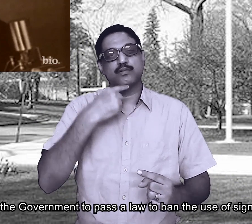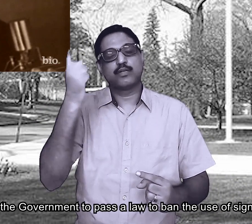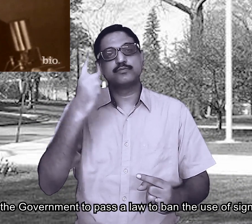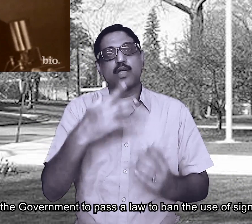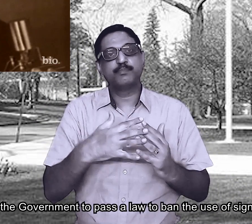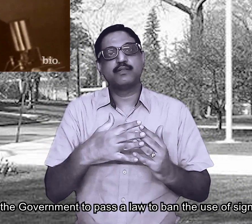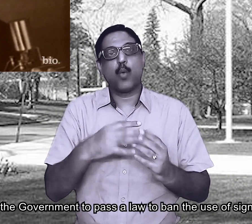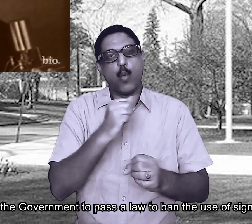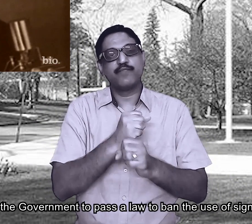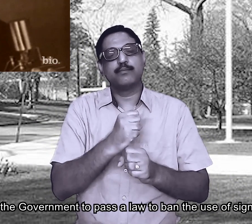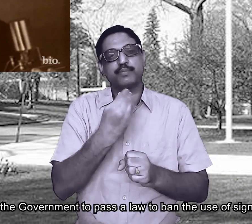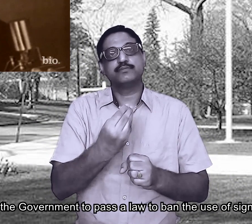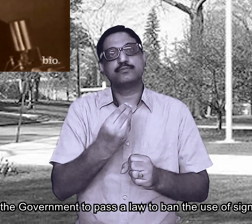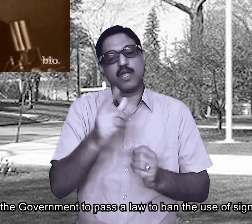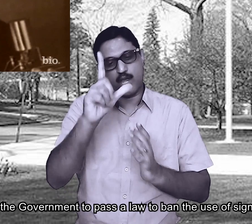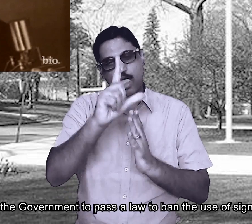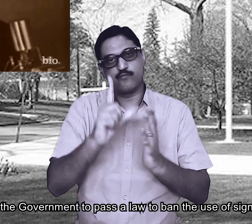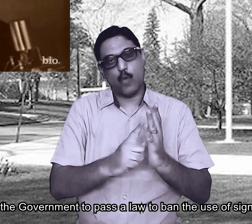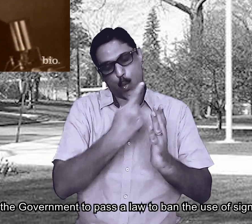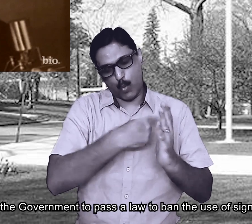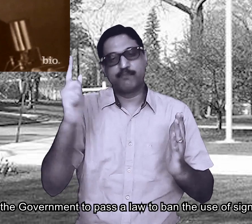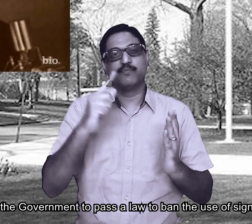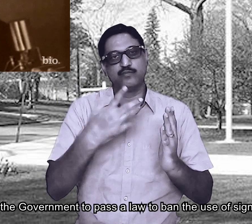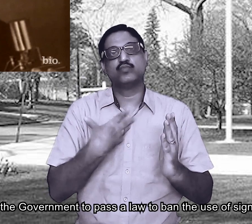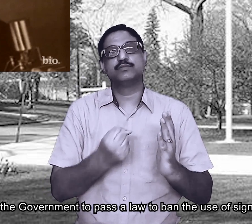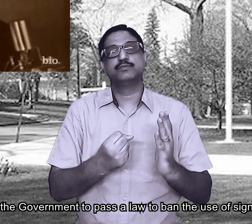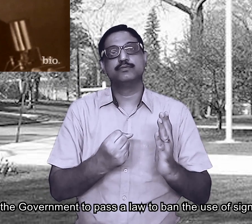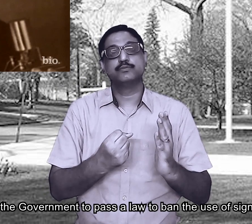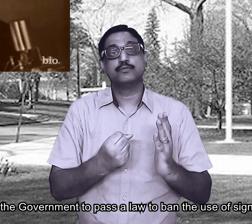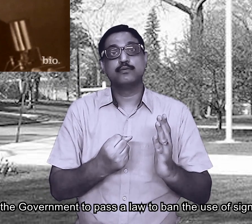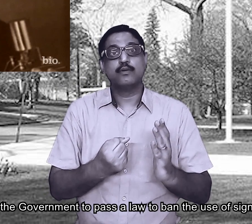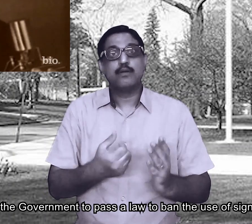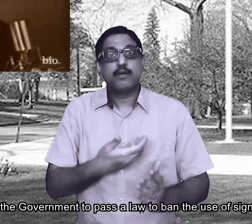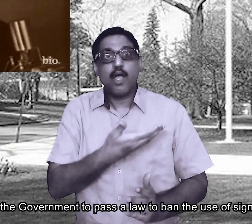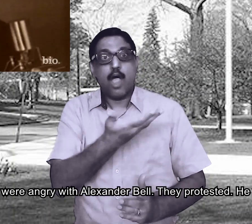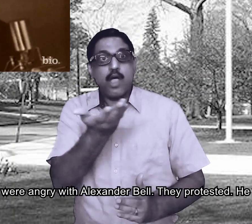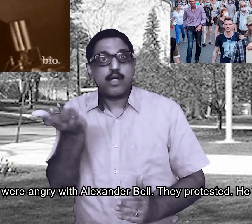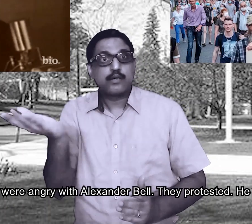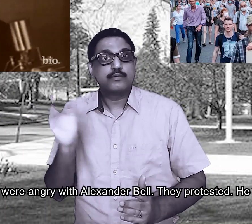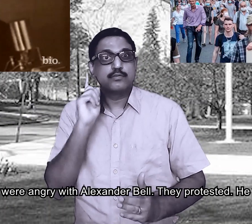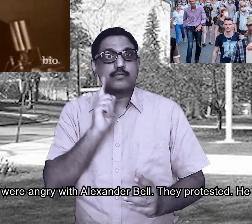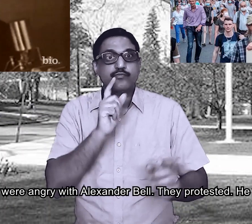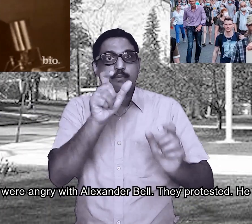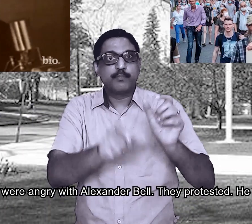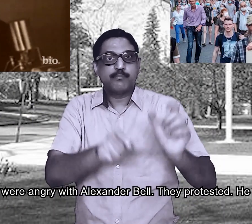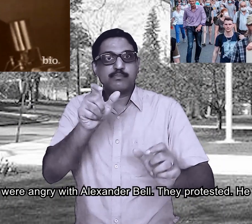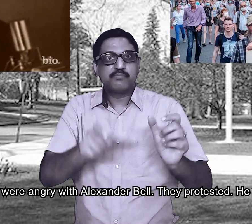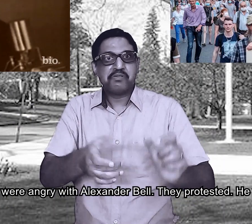He wanted the government should pass a law to ban the use of sign language. Deaf communities